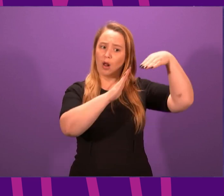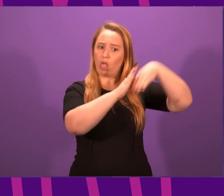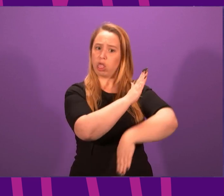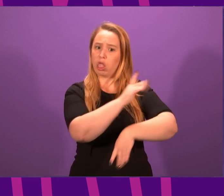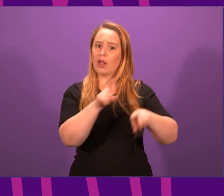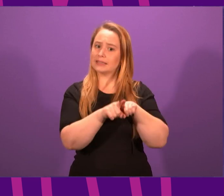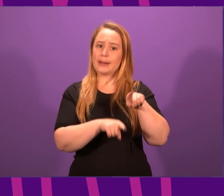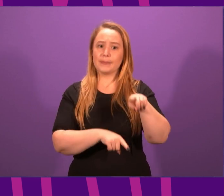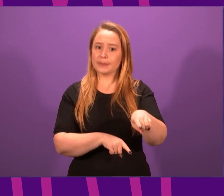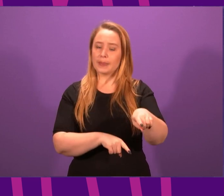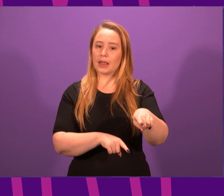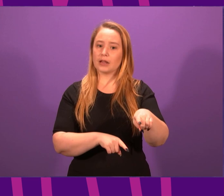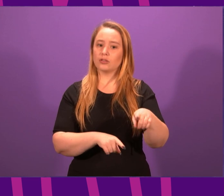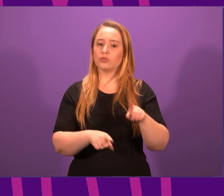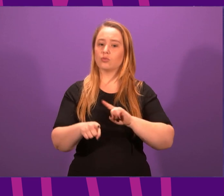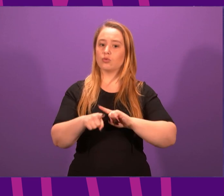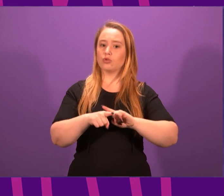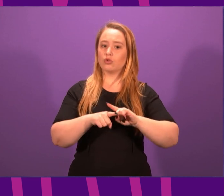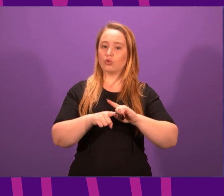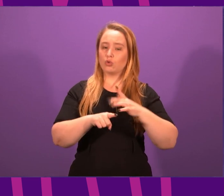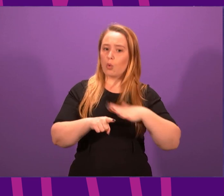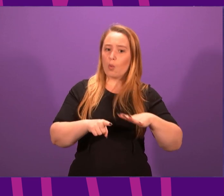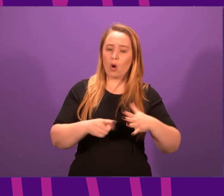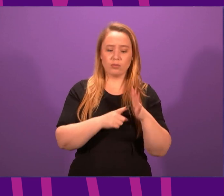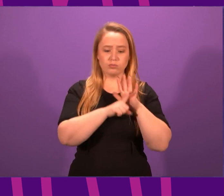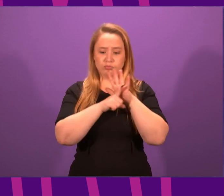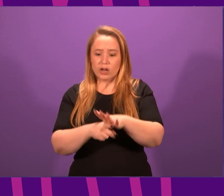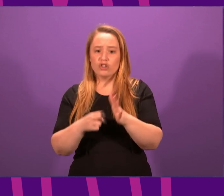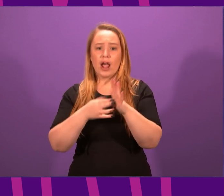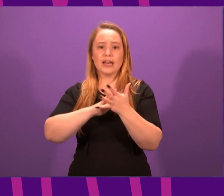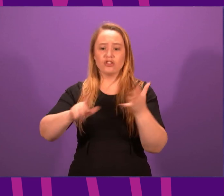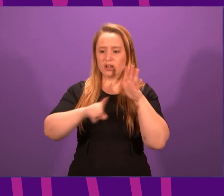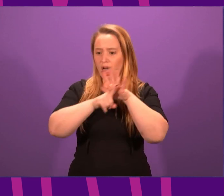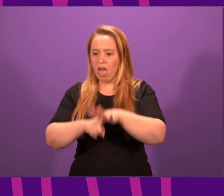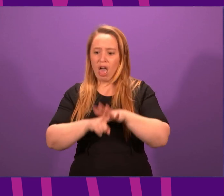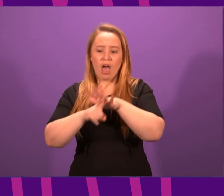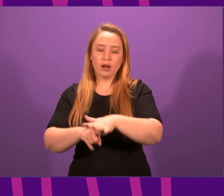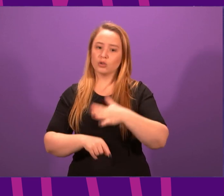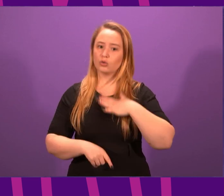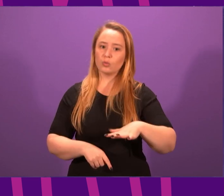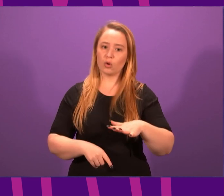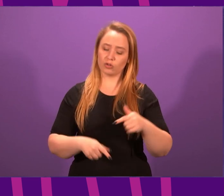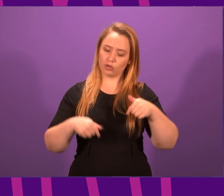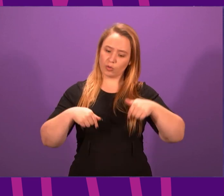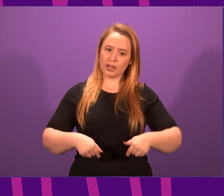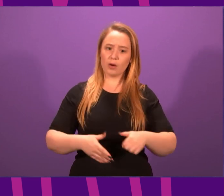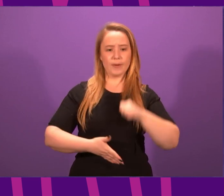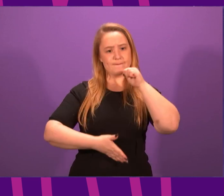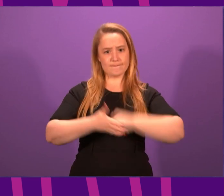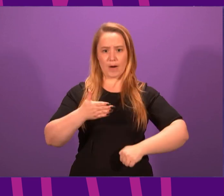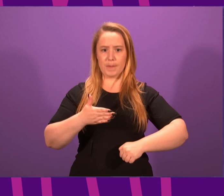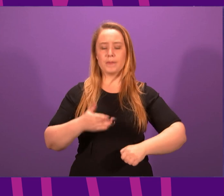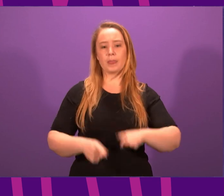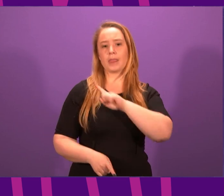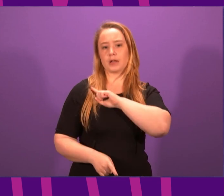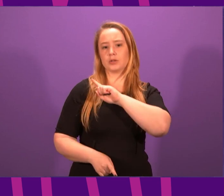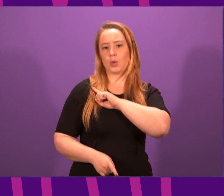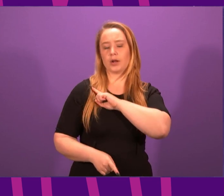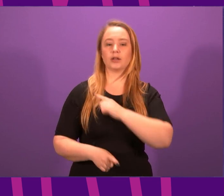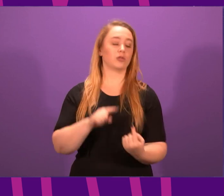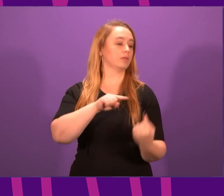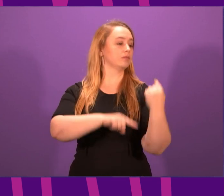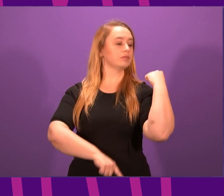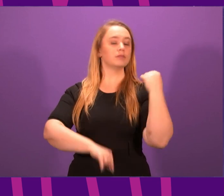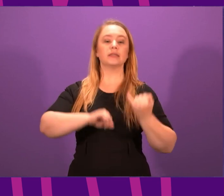to try to avoid mounting pressure on our National Health Service that we are acting firmly at this stage. It's why we acted back